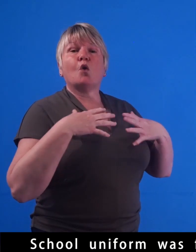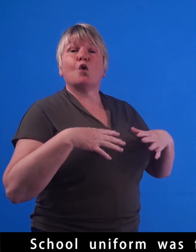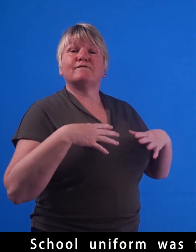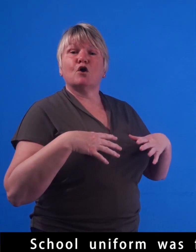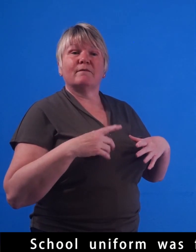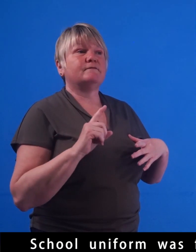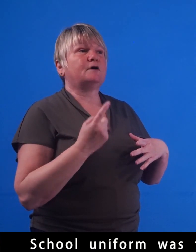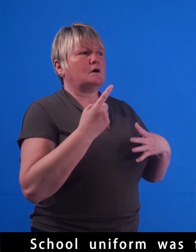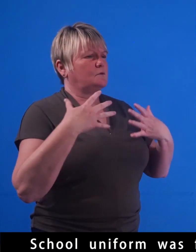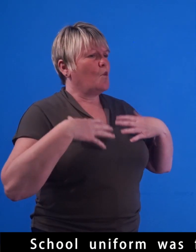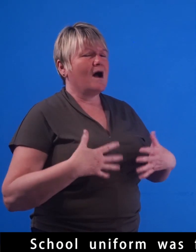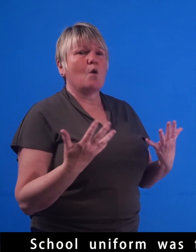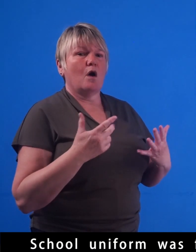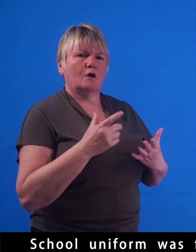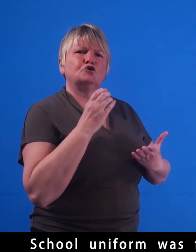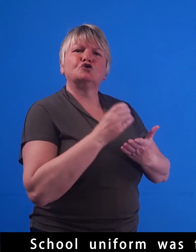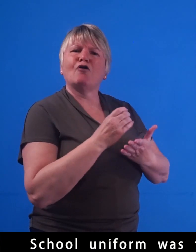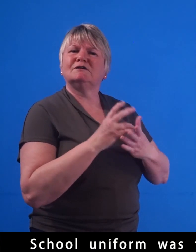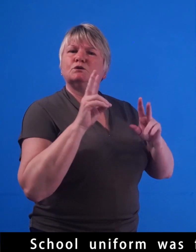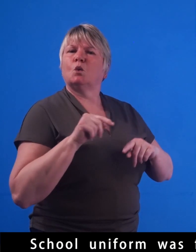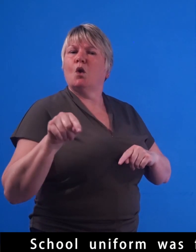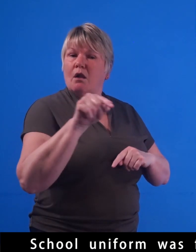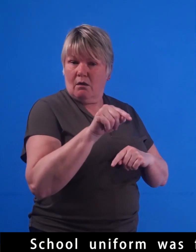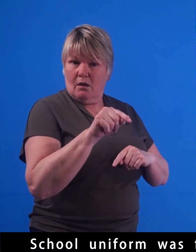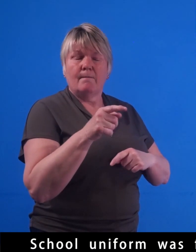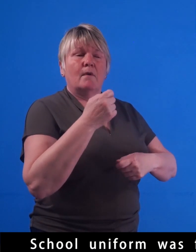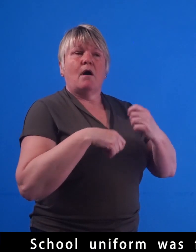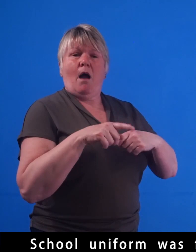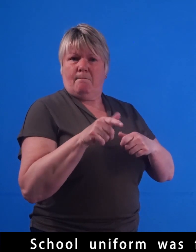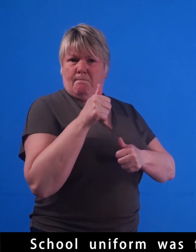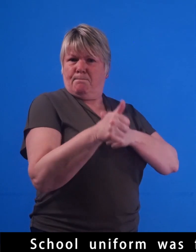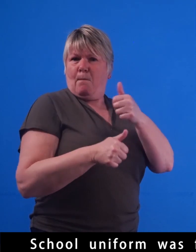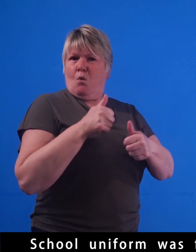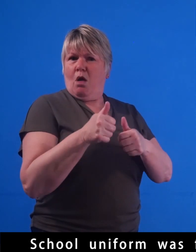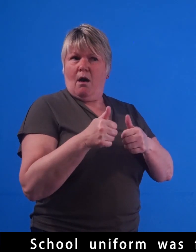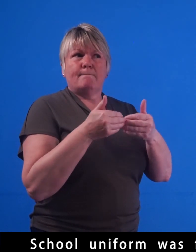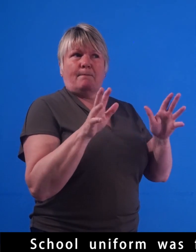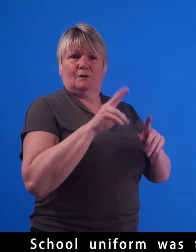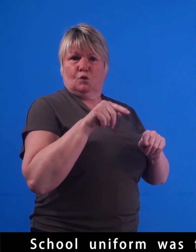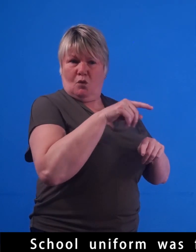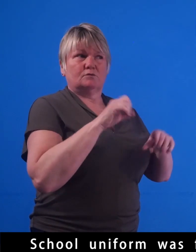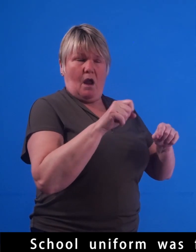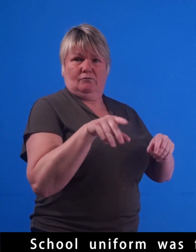School uniform was first worn in charitable schools and later became popular in public schools,